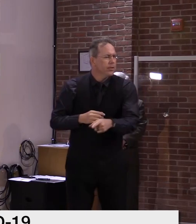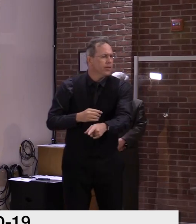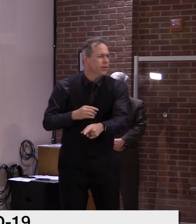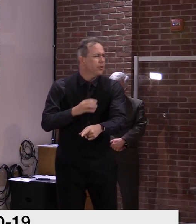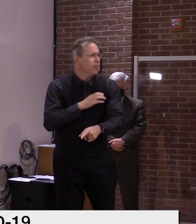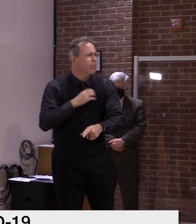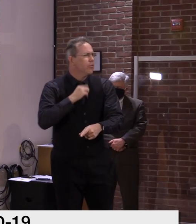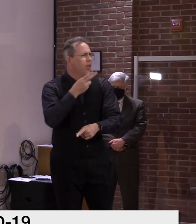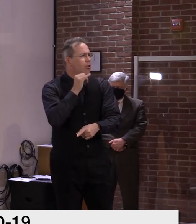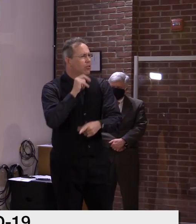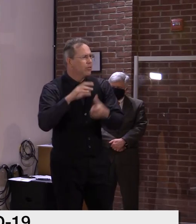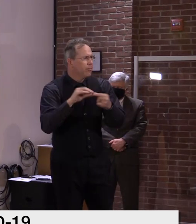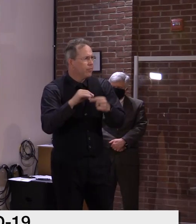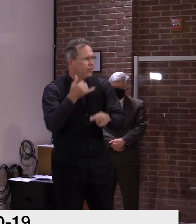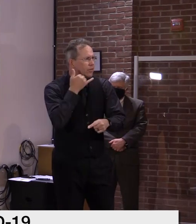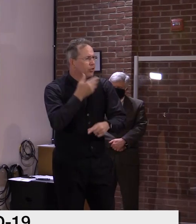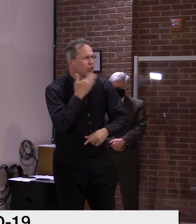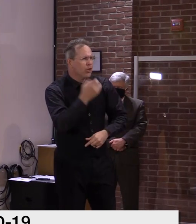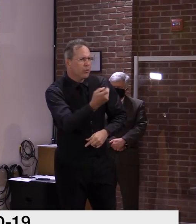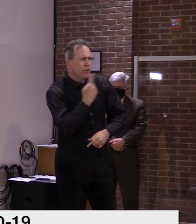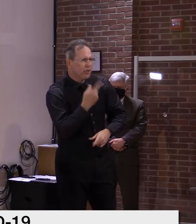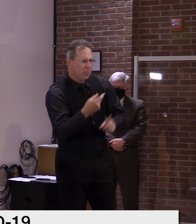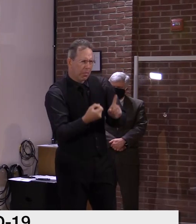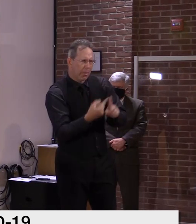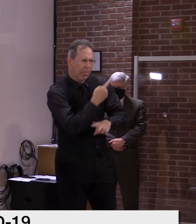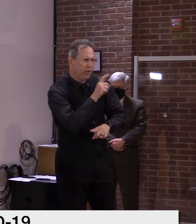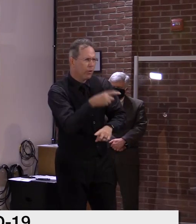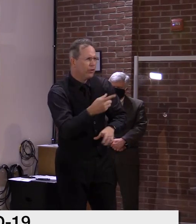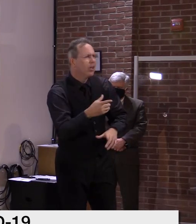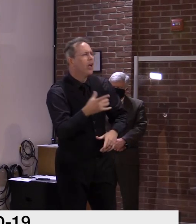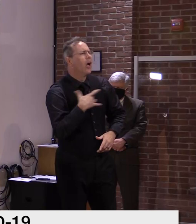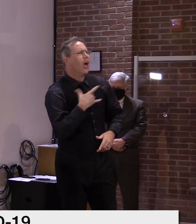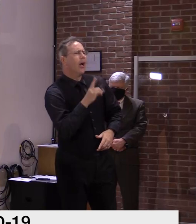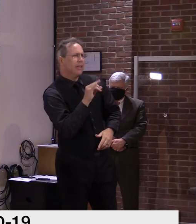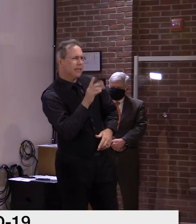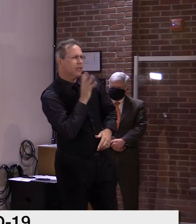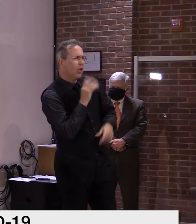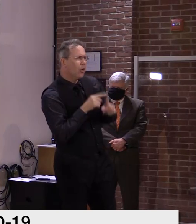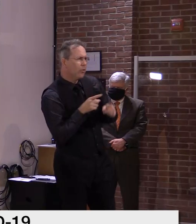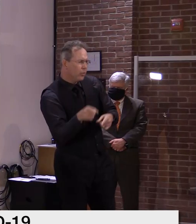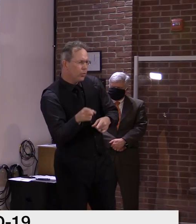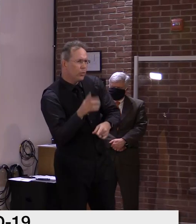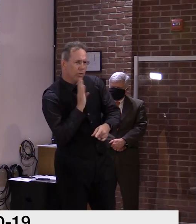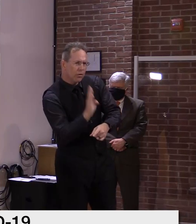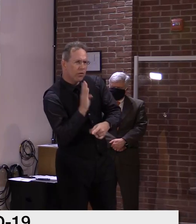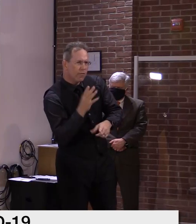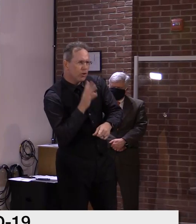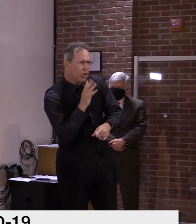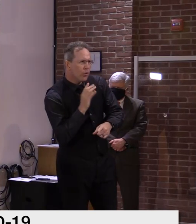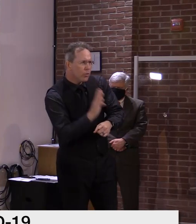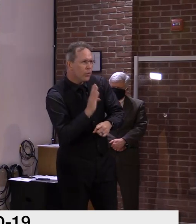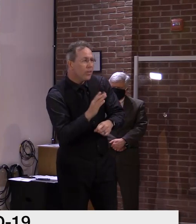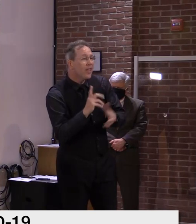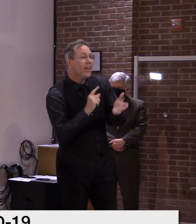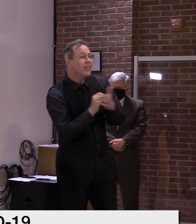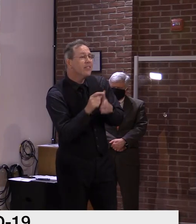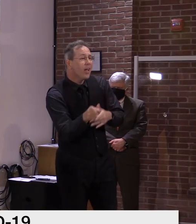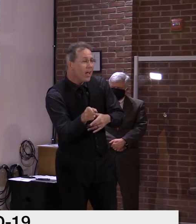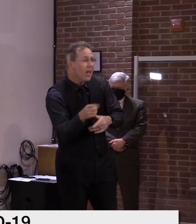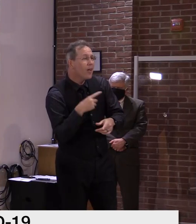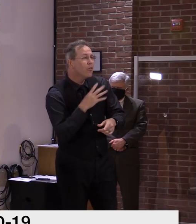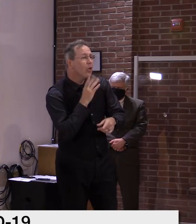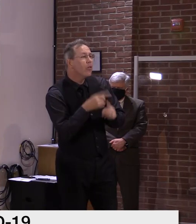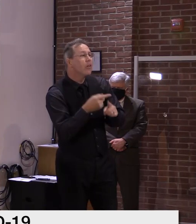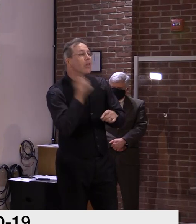is flawed. We were engaged with you. I was engaged with you in an email chain immediately following the press conference on